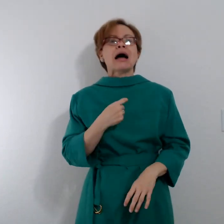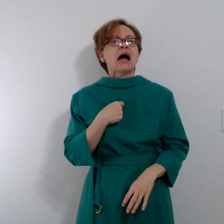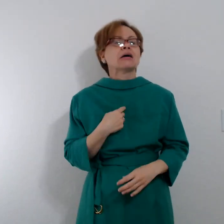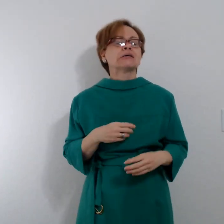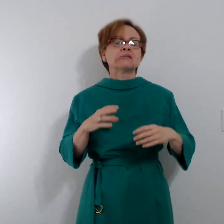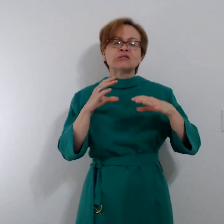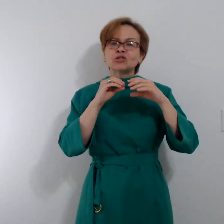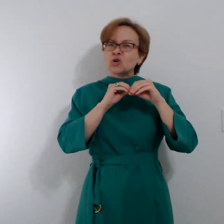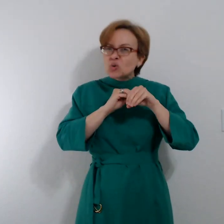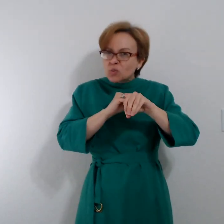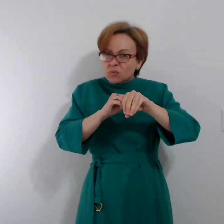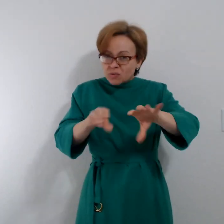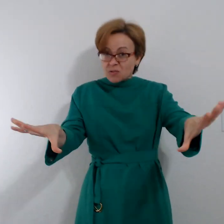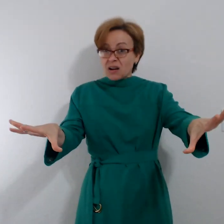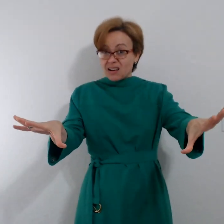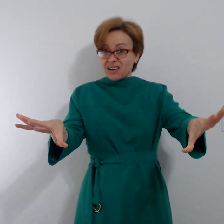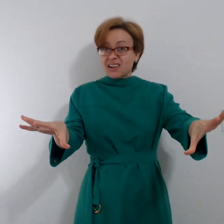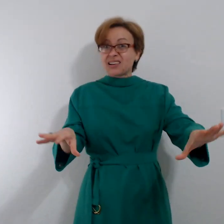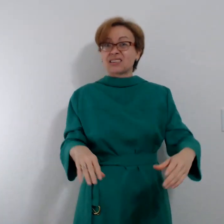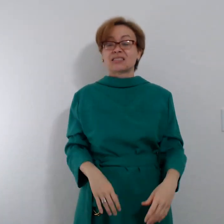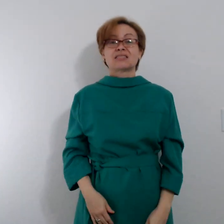these awful convulsions.